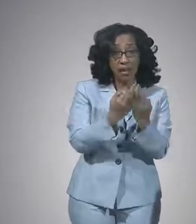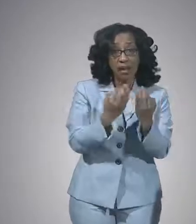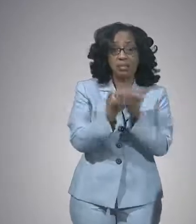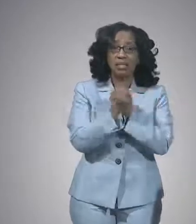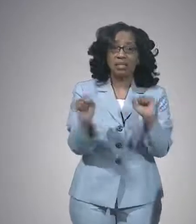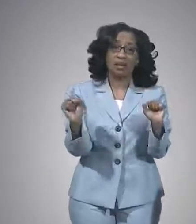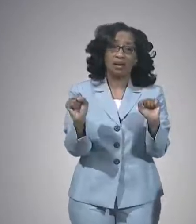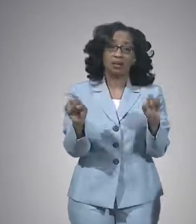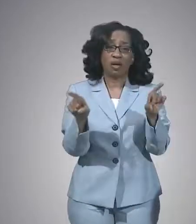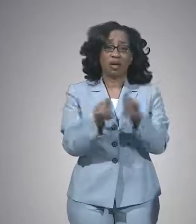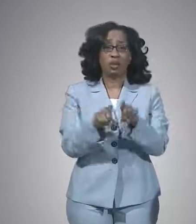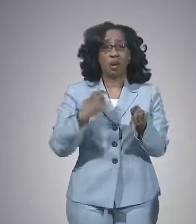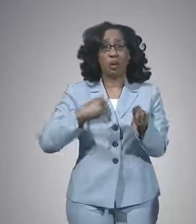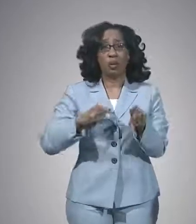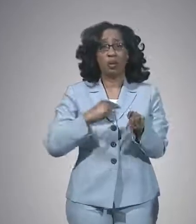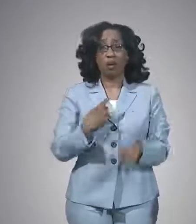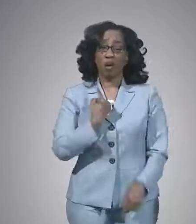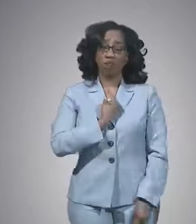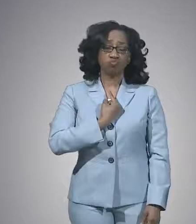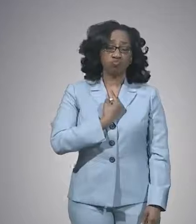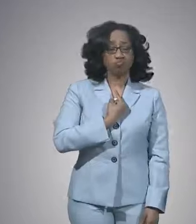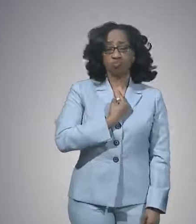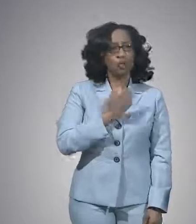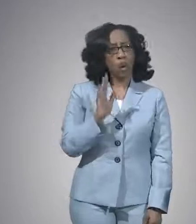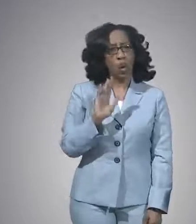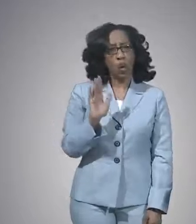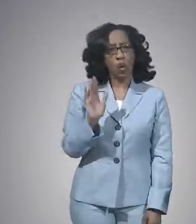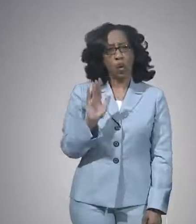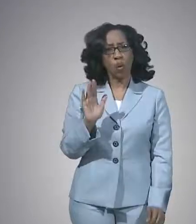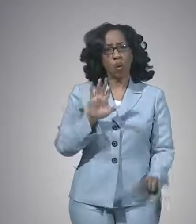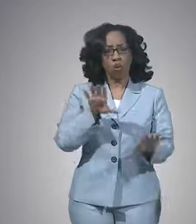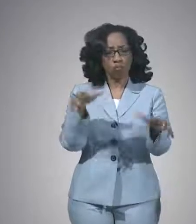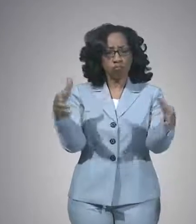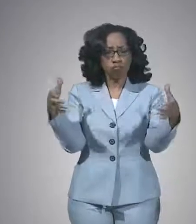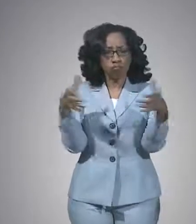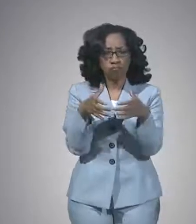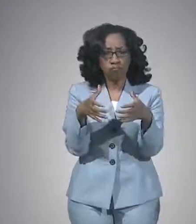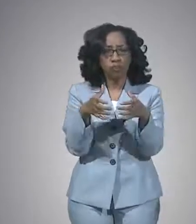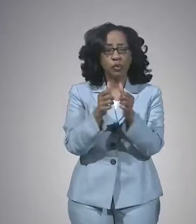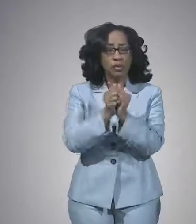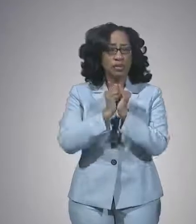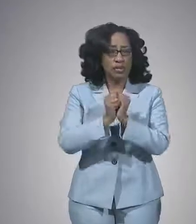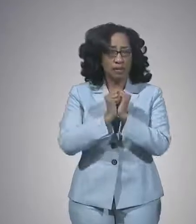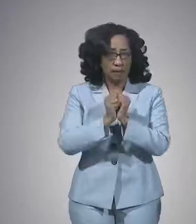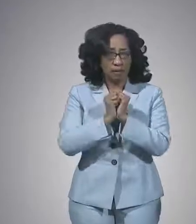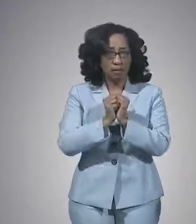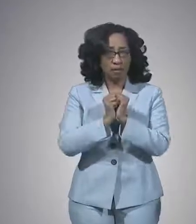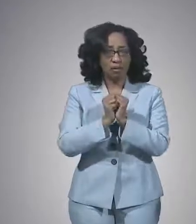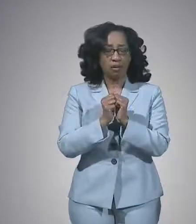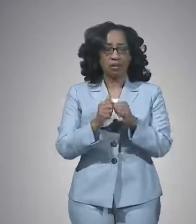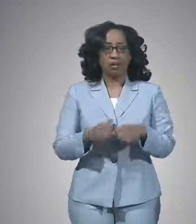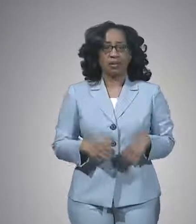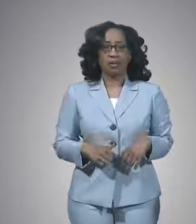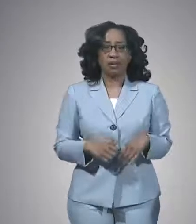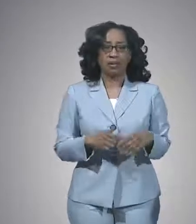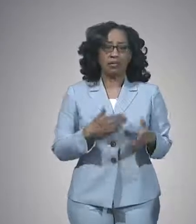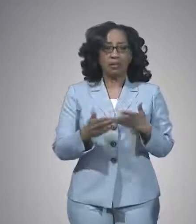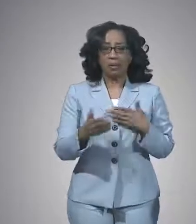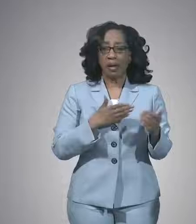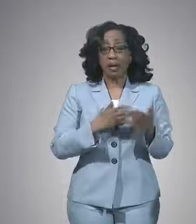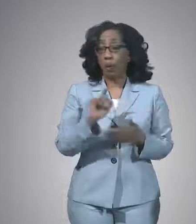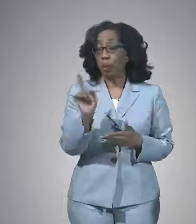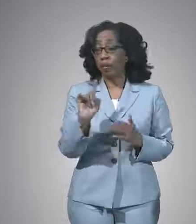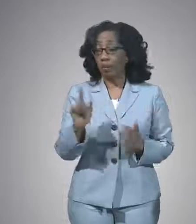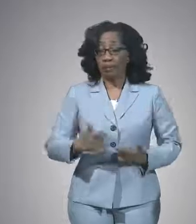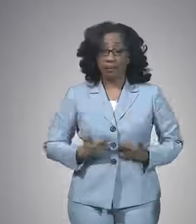continue to be in this together. No matter what we're facing right now in the community, we are in this together. No matter what corner we